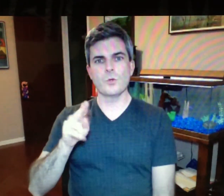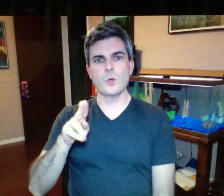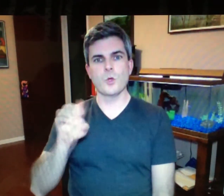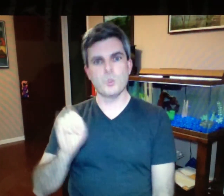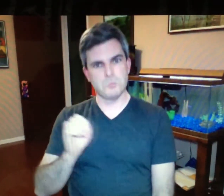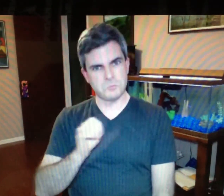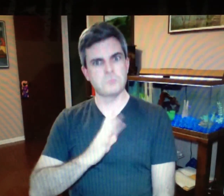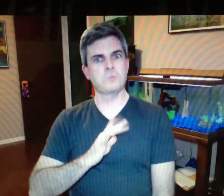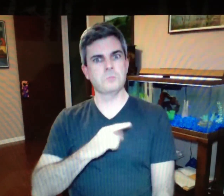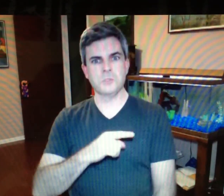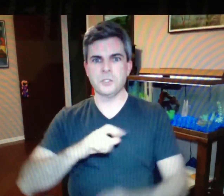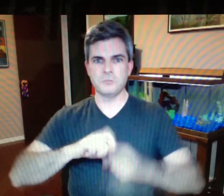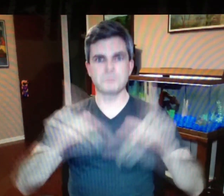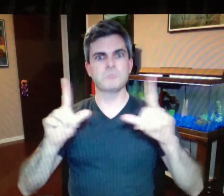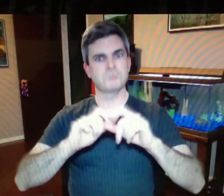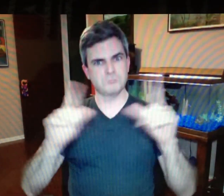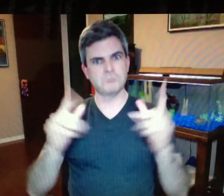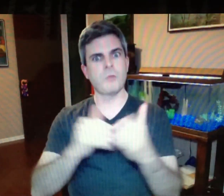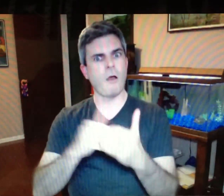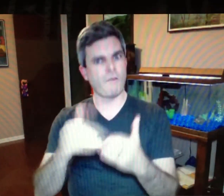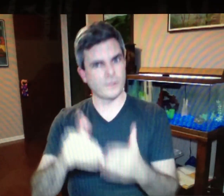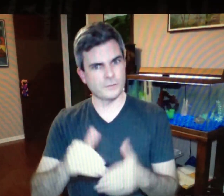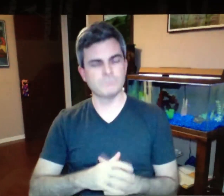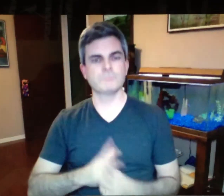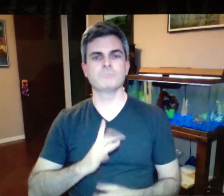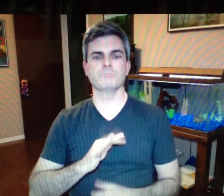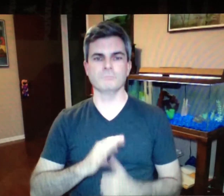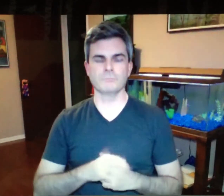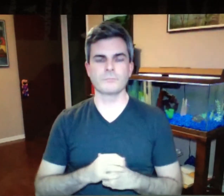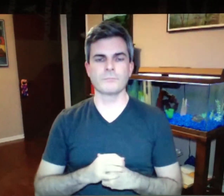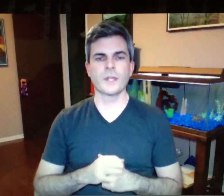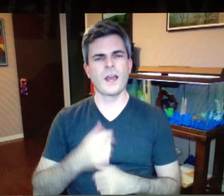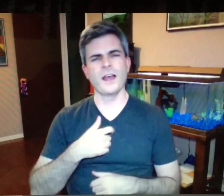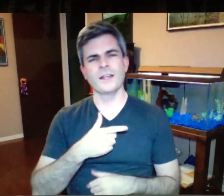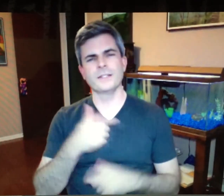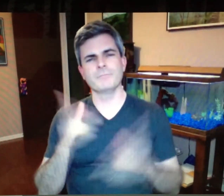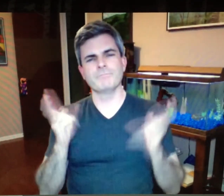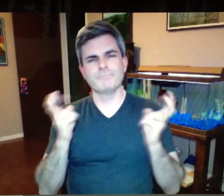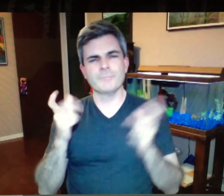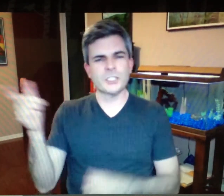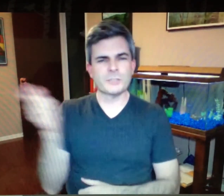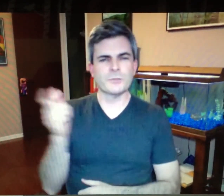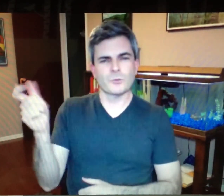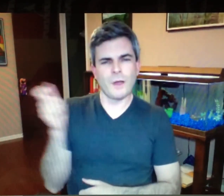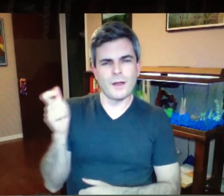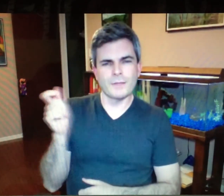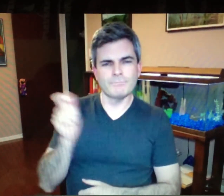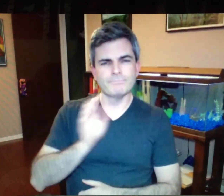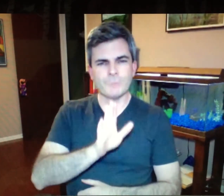And today I found it again on YouTube. I thought it was really cool. She actually posts vlogs fairly often.